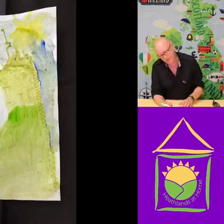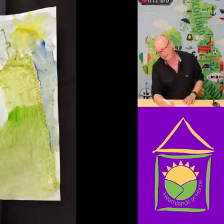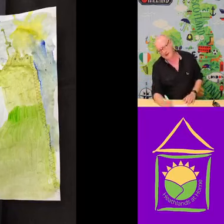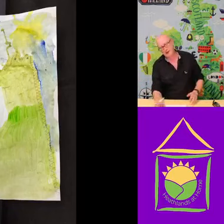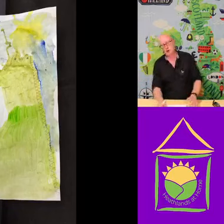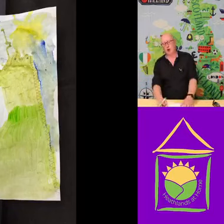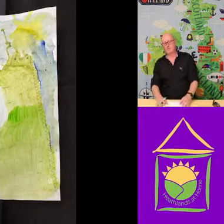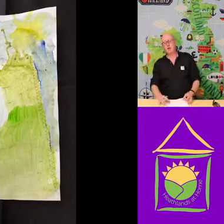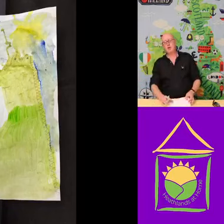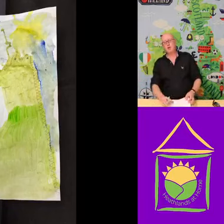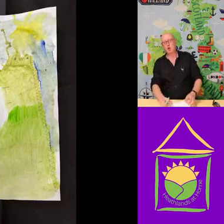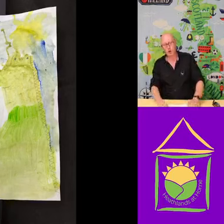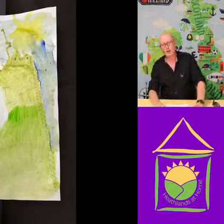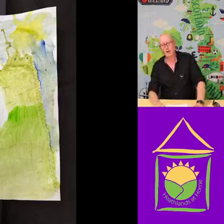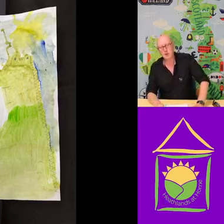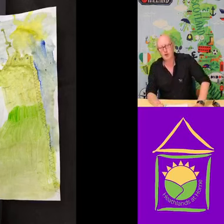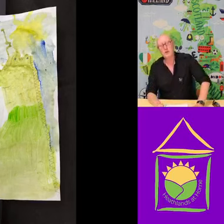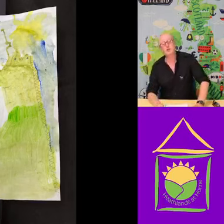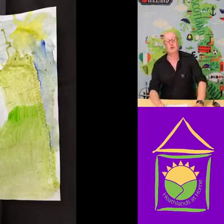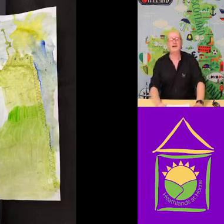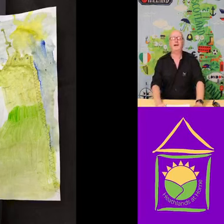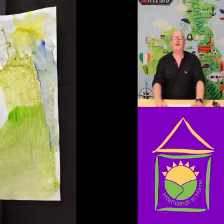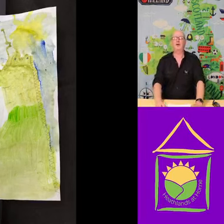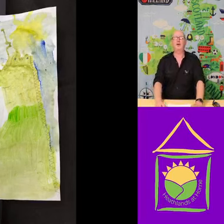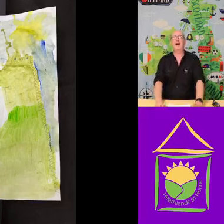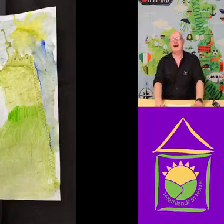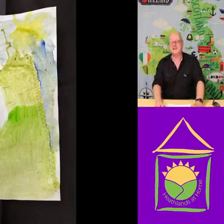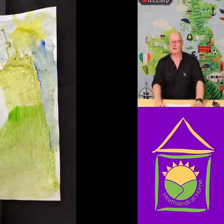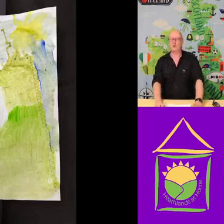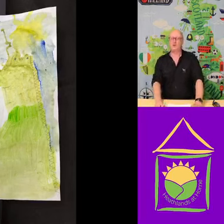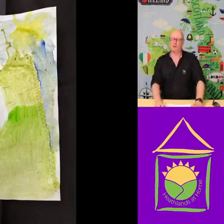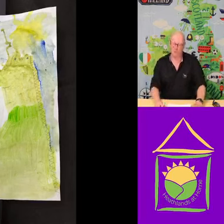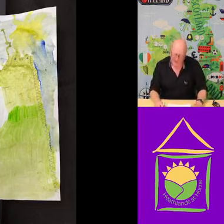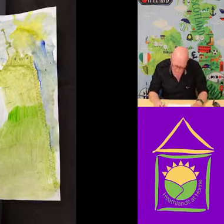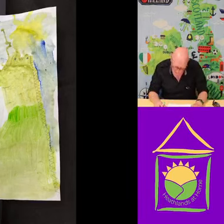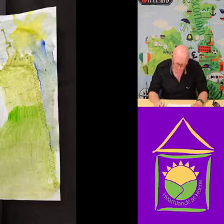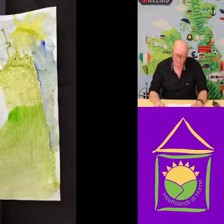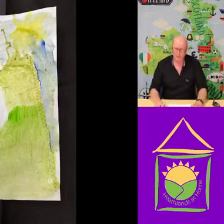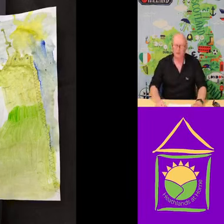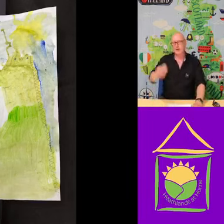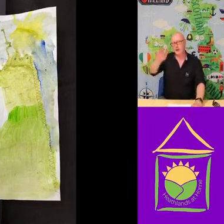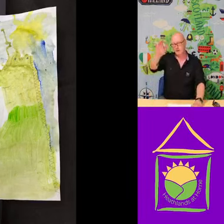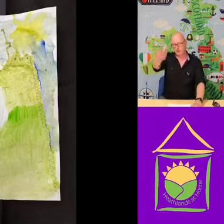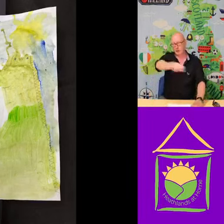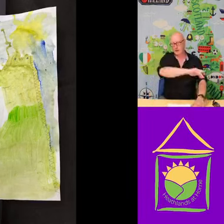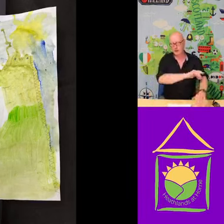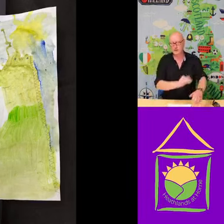This looks like happy. Joy. Joy this week has frankly gone art rage. Yeah. Now, before you click on to the next